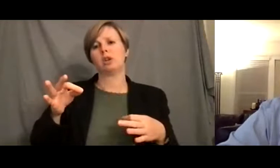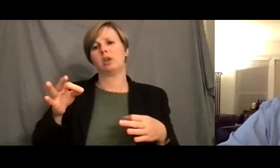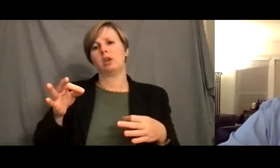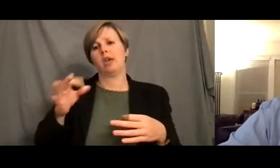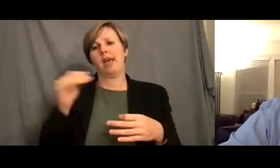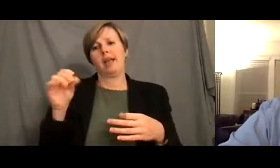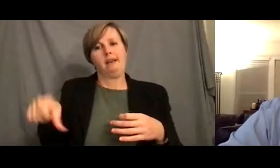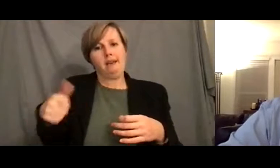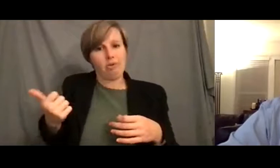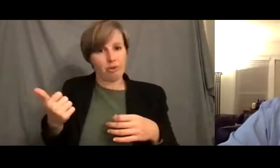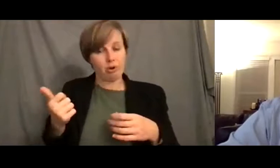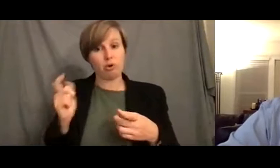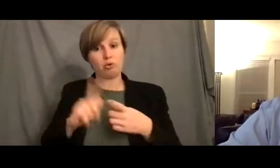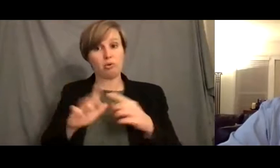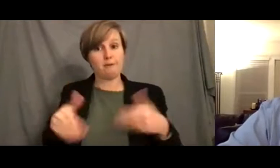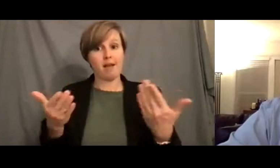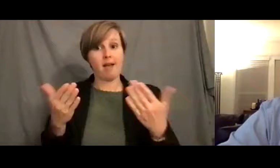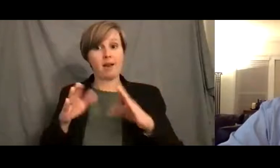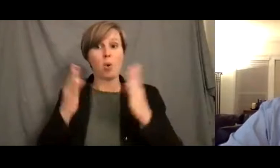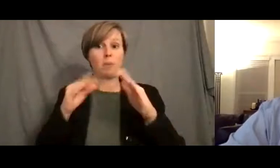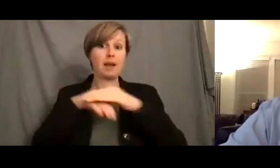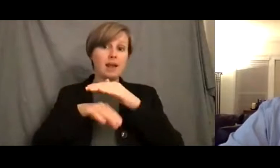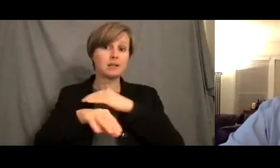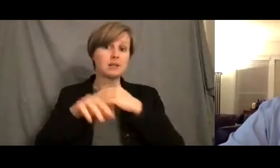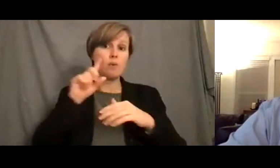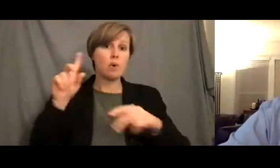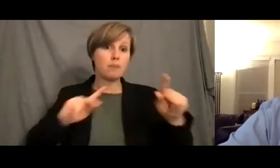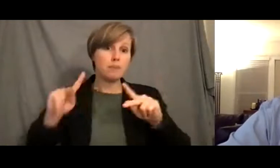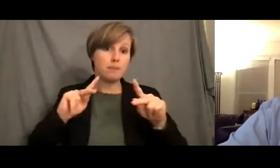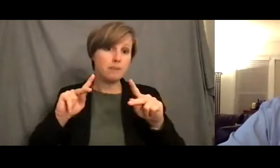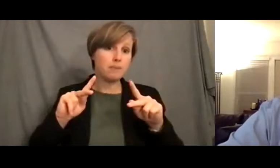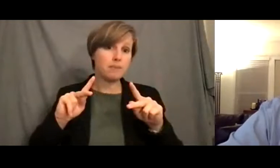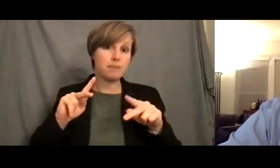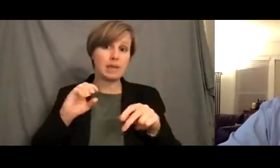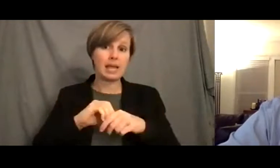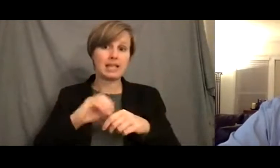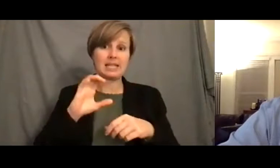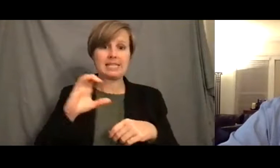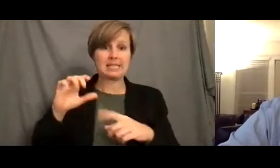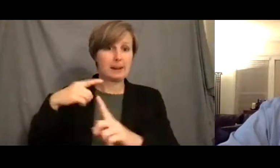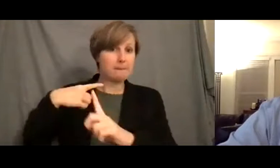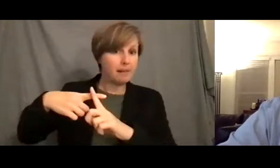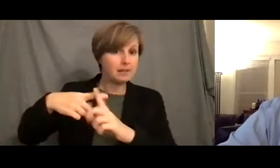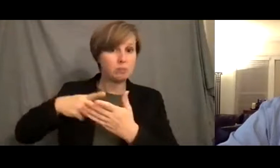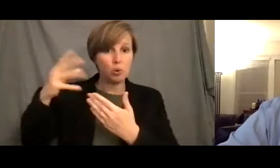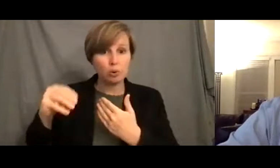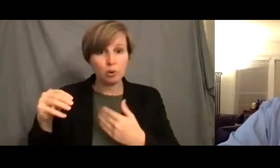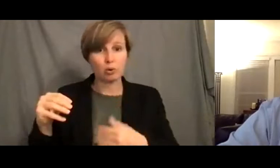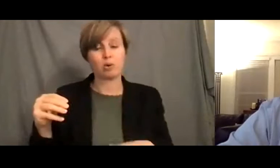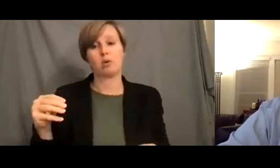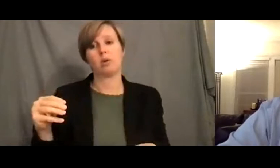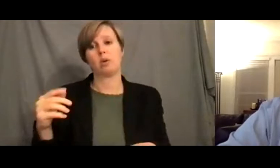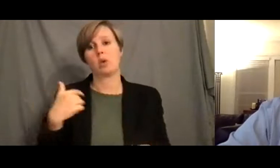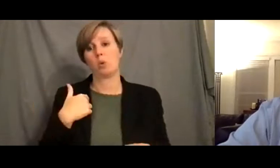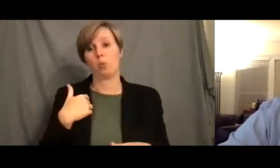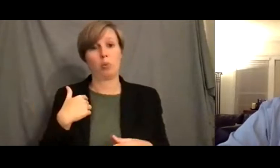other things to open up access to even more people. In the CCC Plus program, we are taking